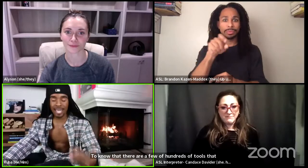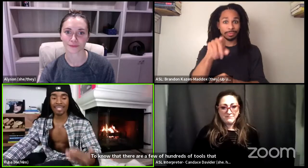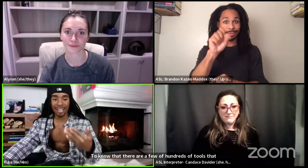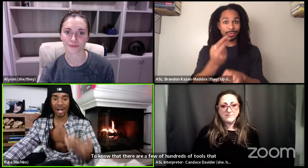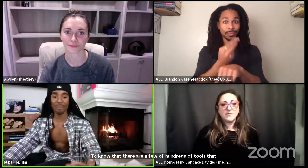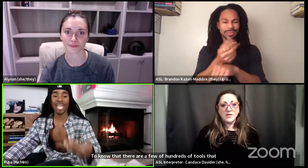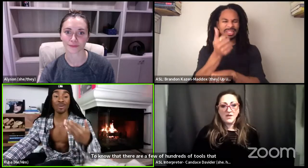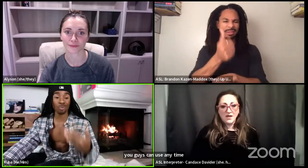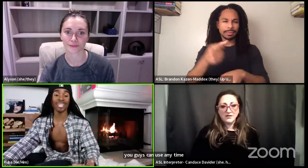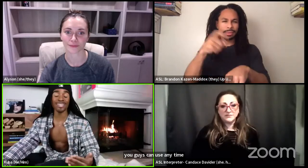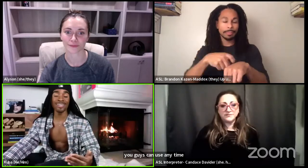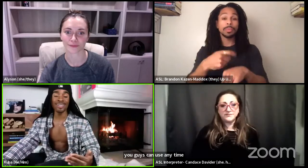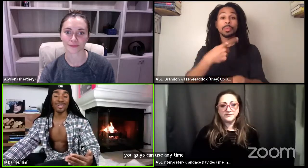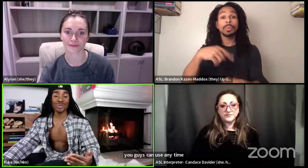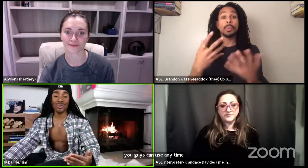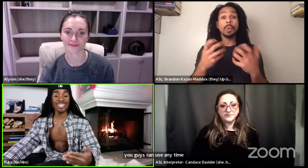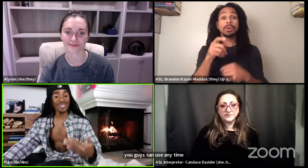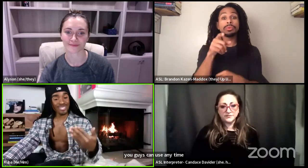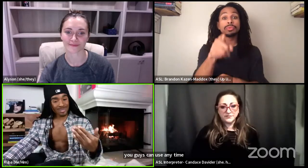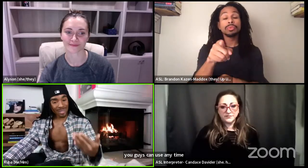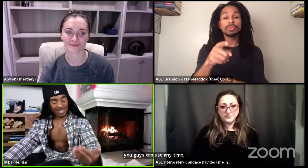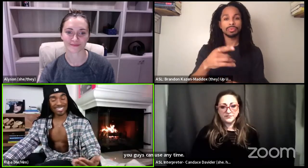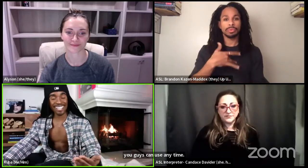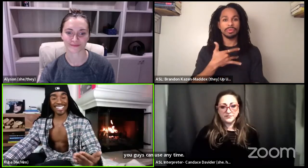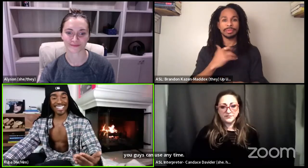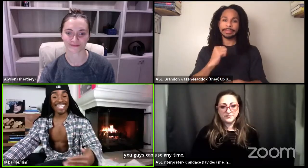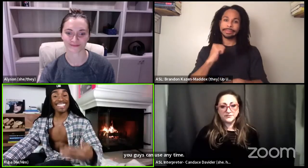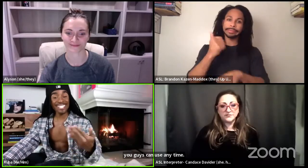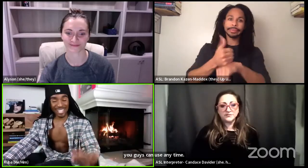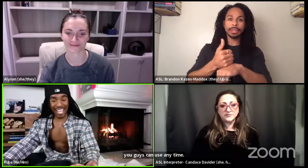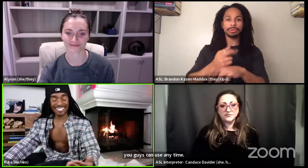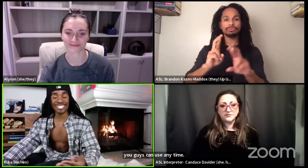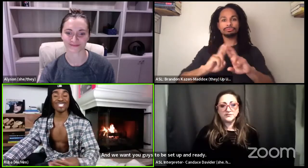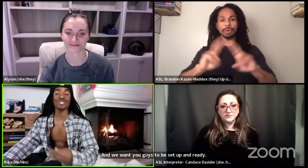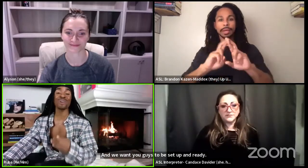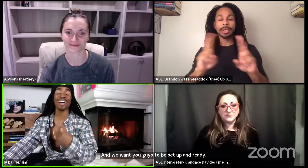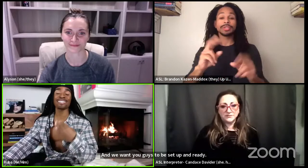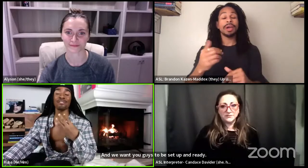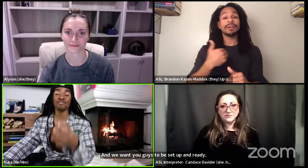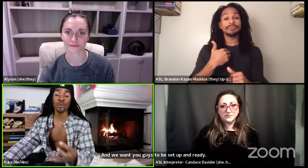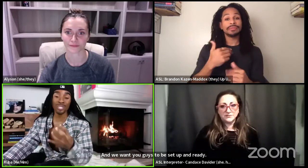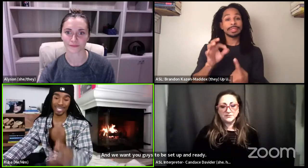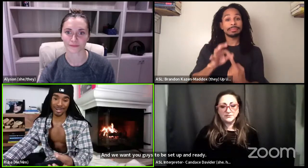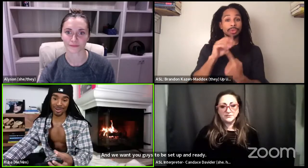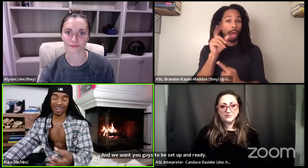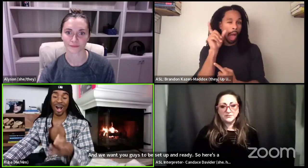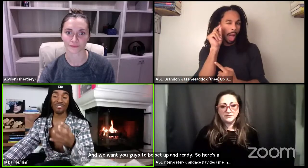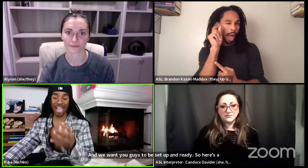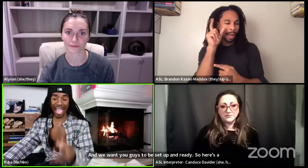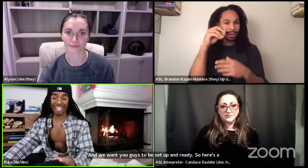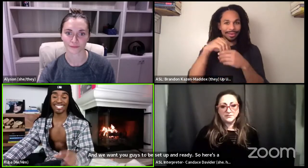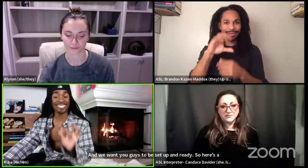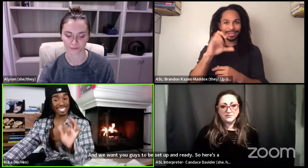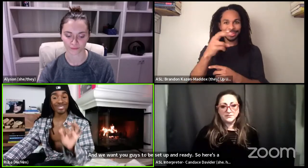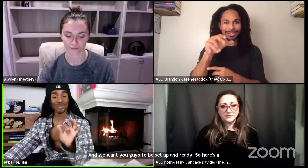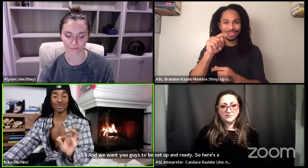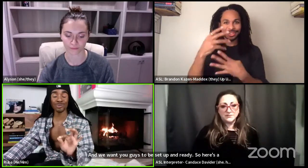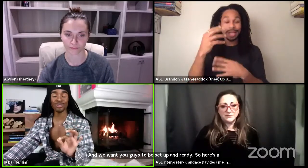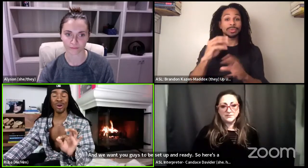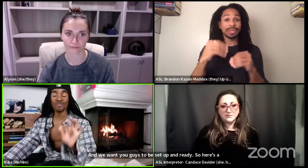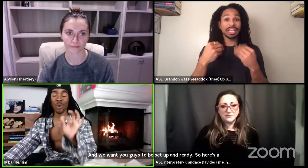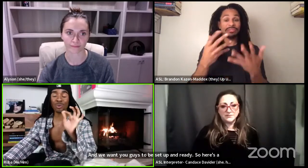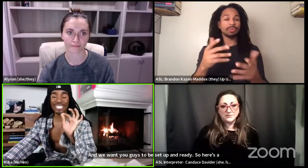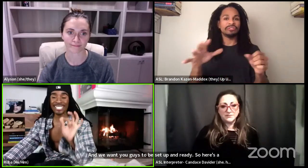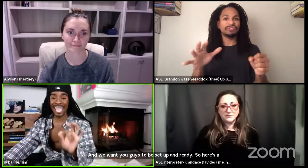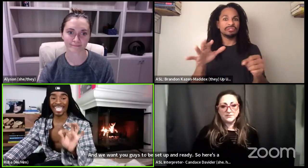be set up and ready. So here's a special link in the chat to get you guys a full year of access to these